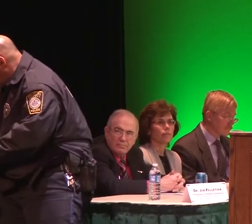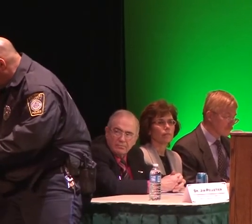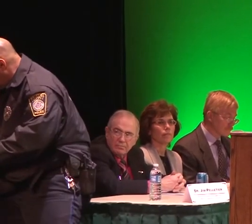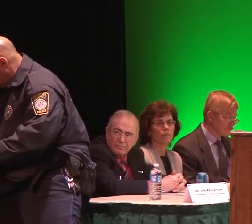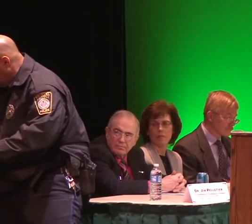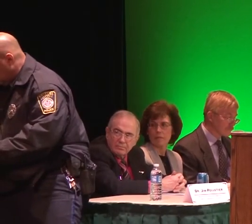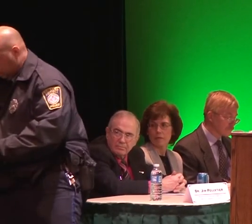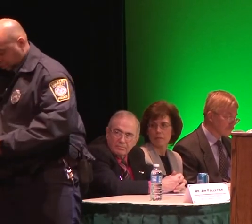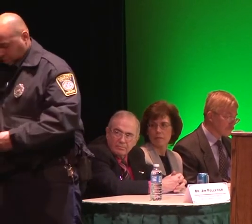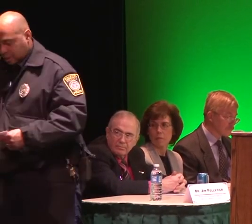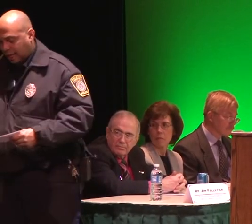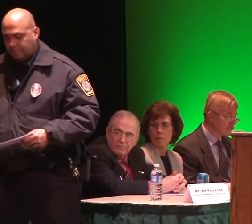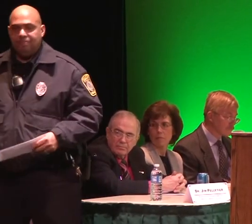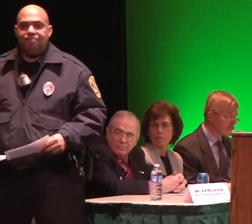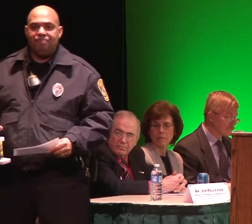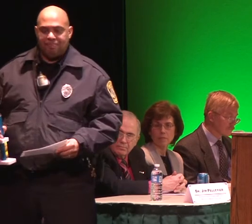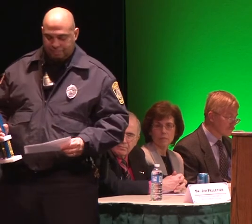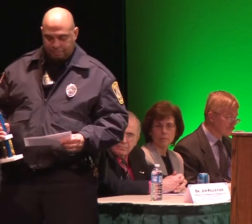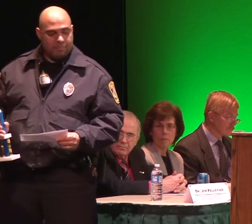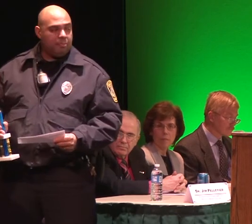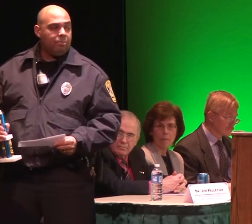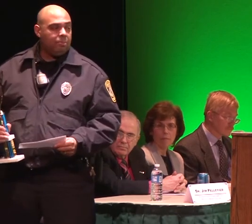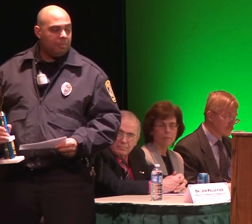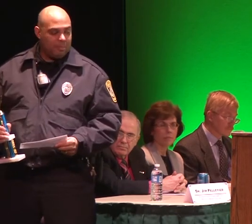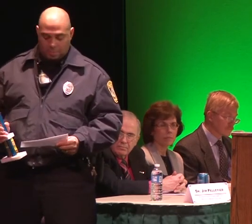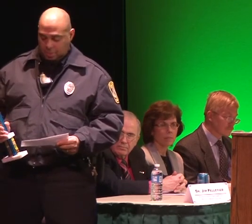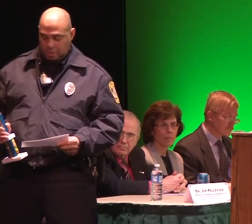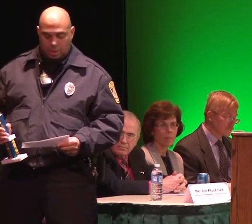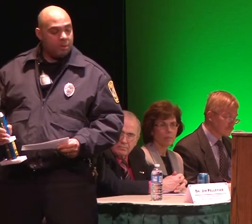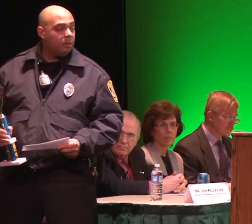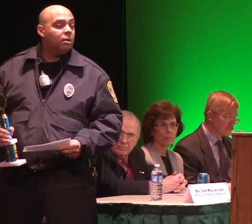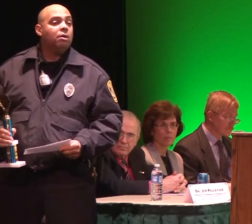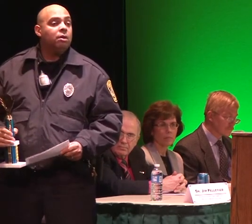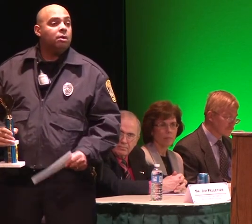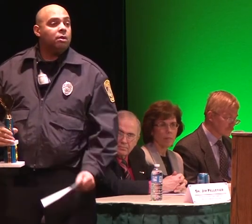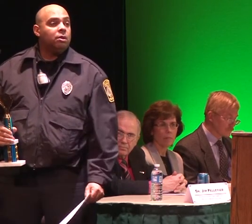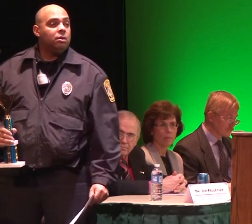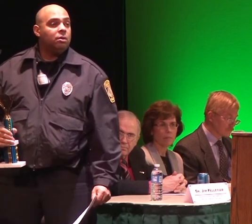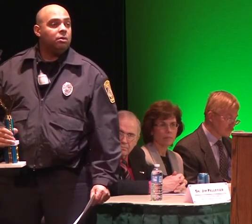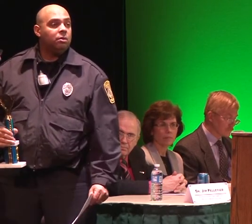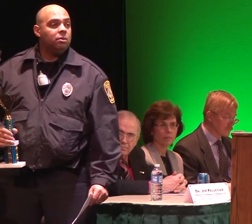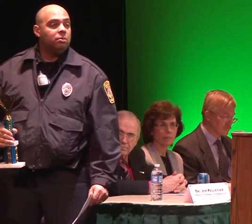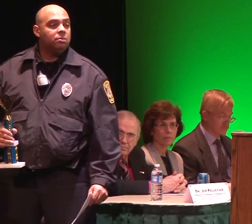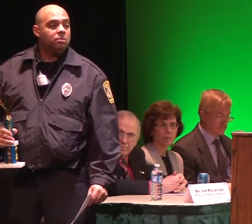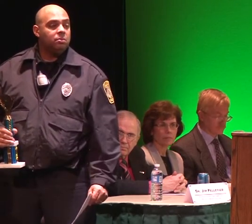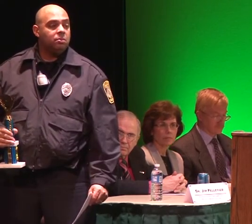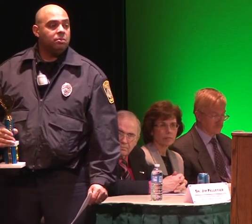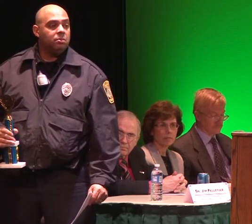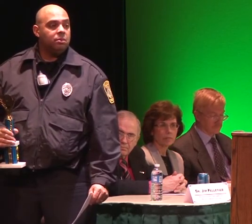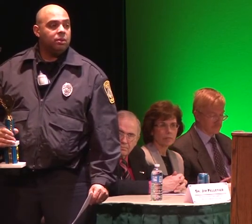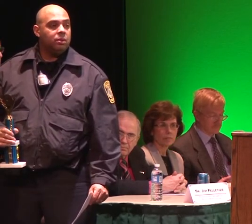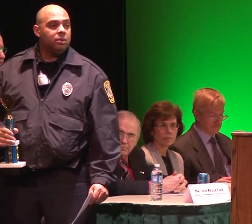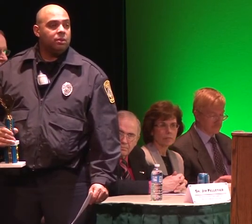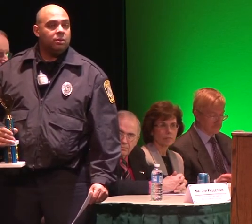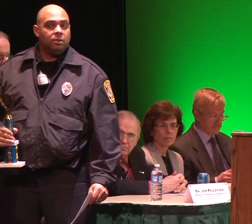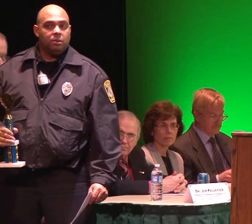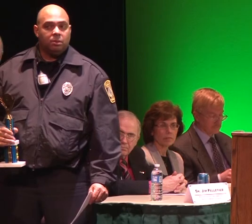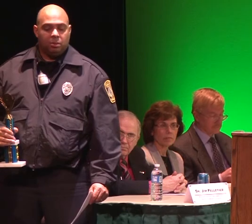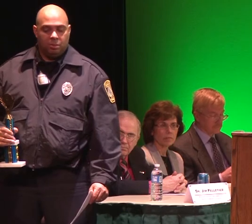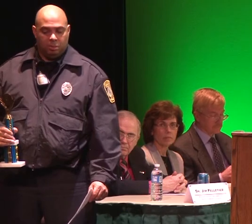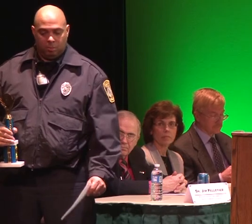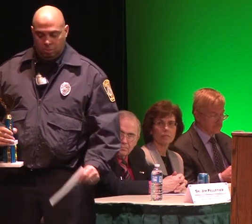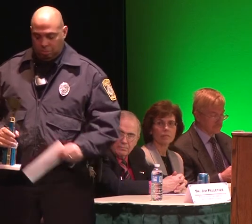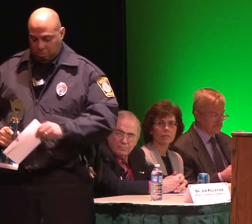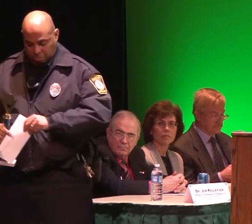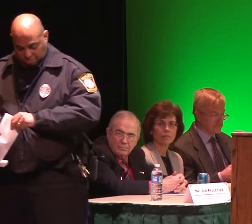memory of, with one exception, each of them is offered in memory of a person who has been